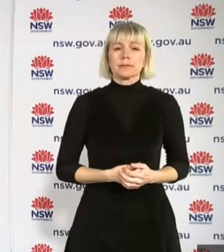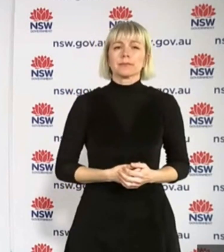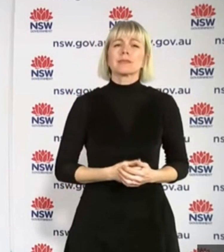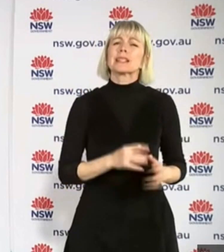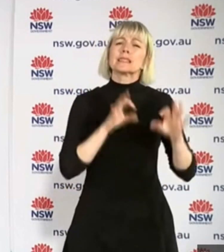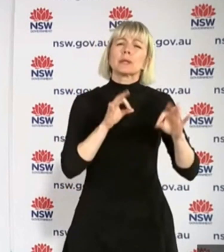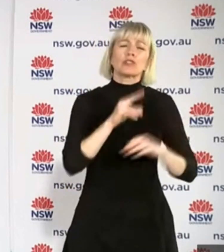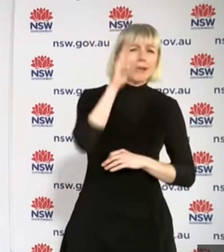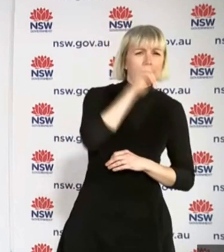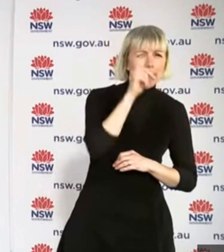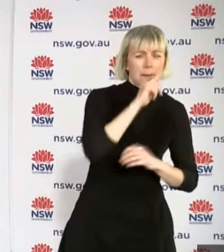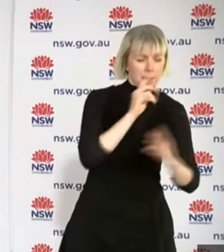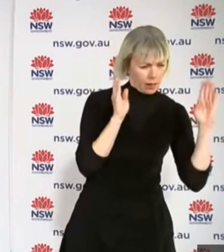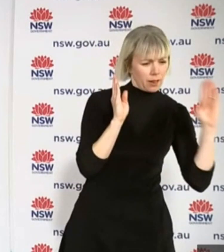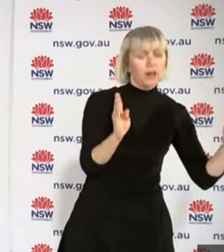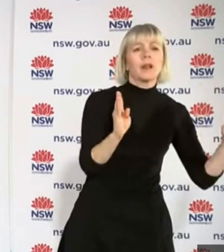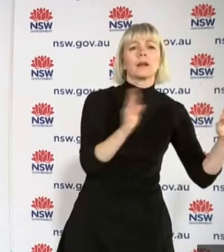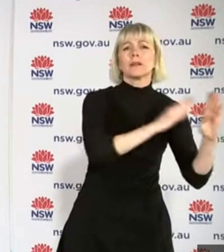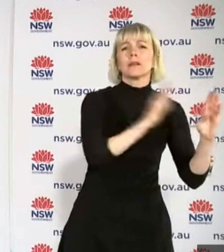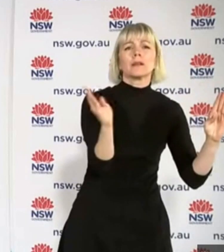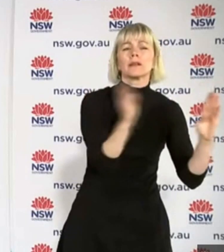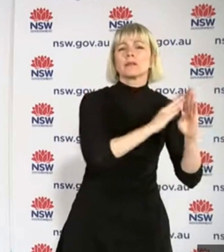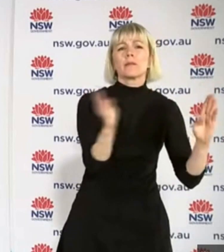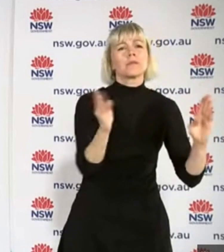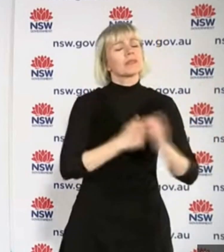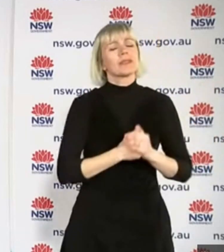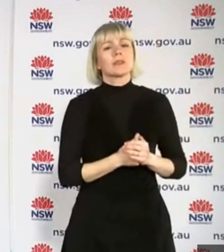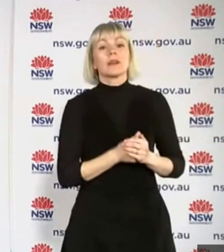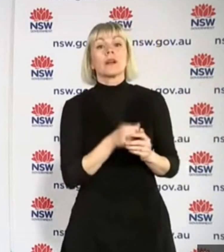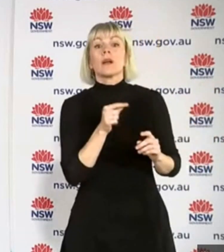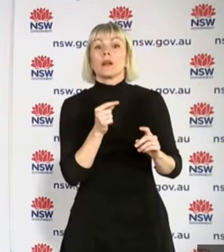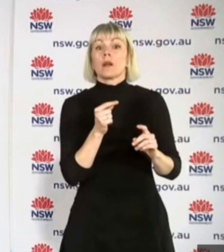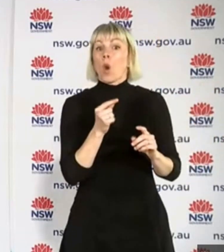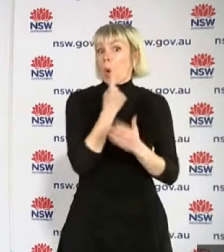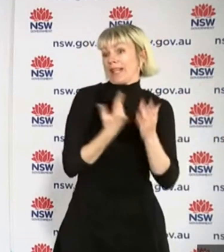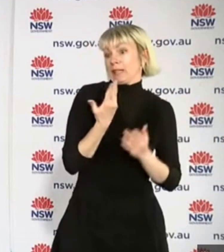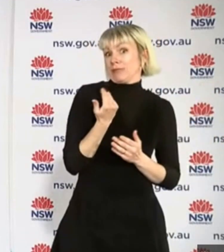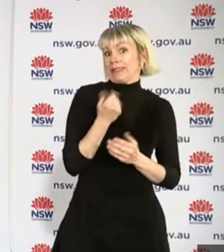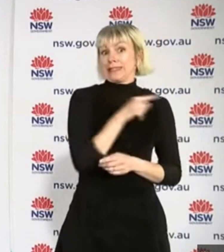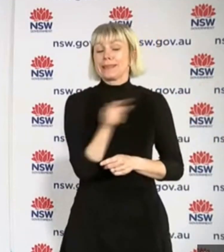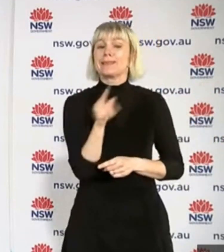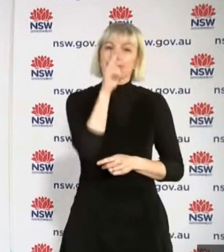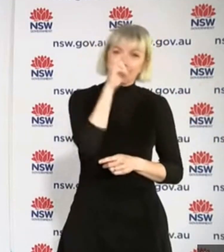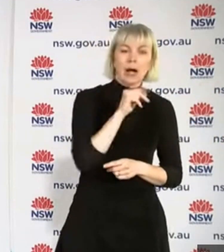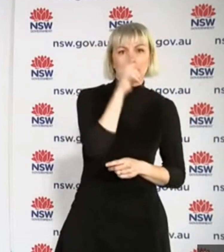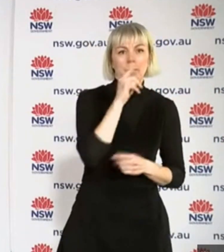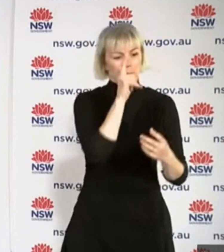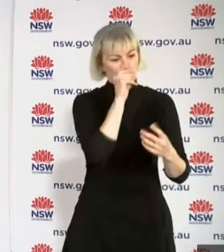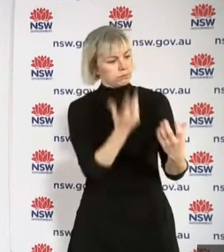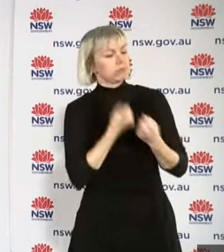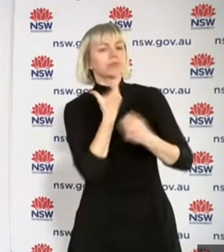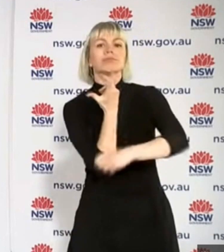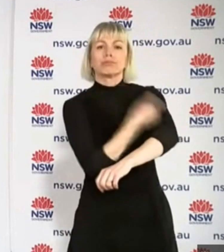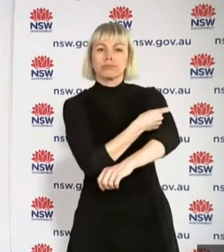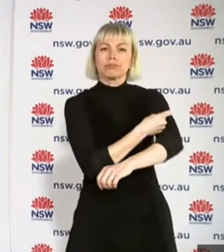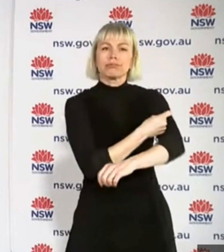That age group has not had the opportunity for access to the vaccine for as long as other age groups, but we